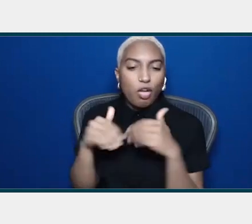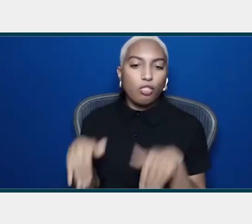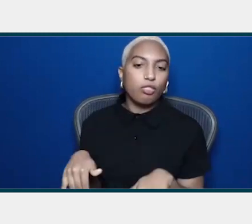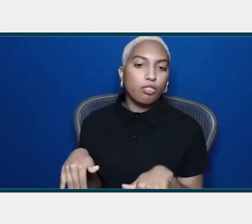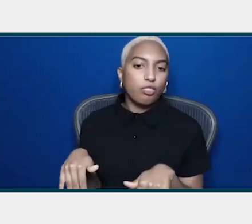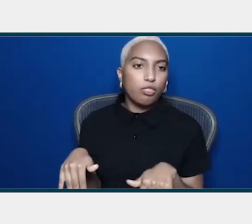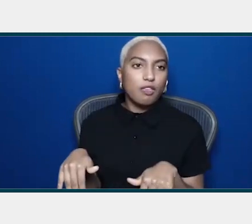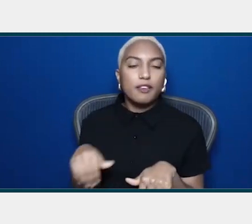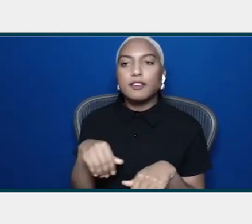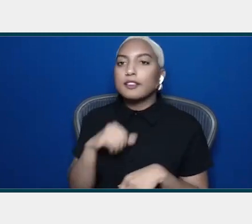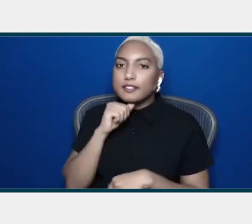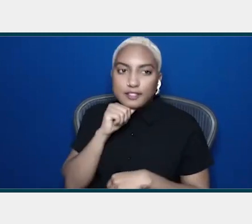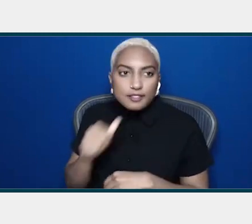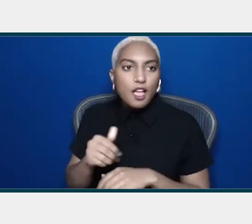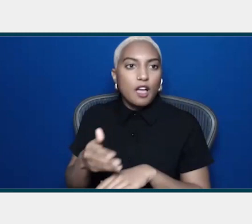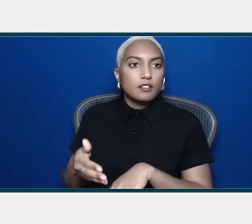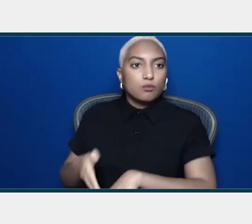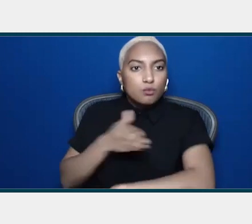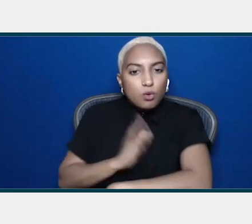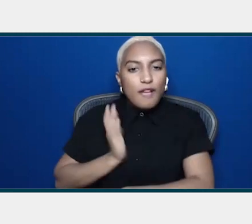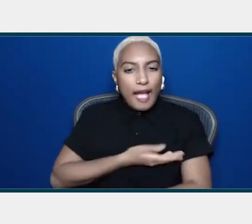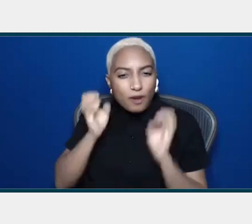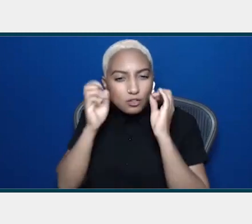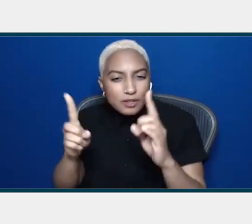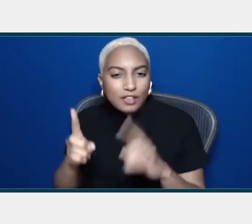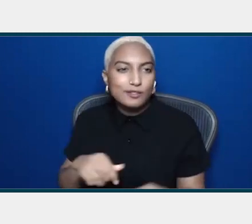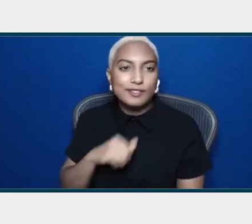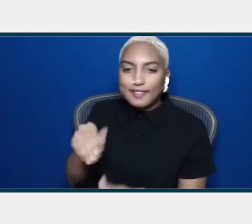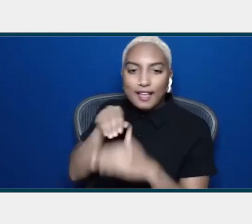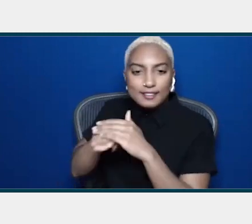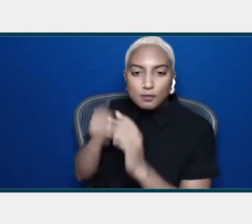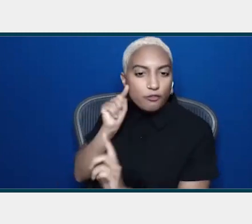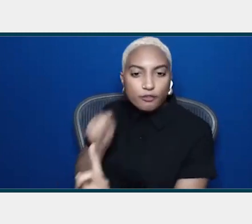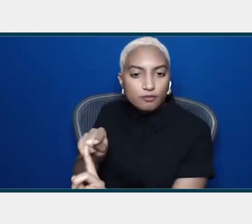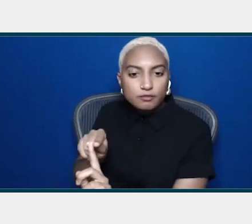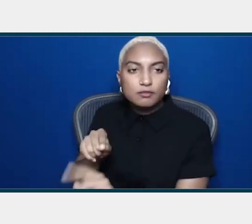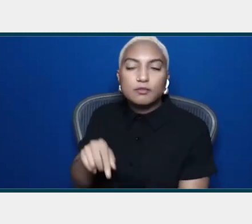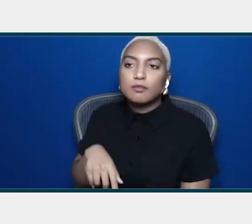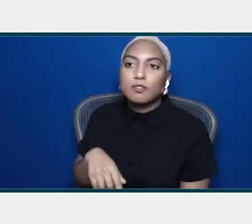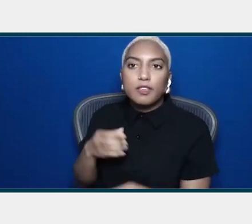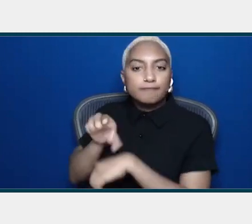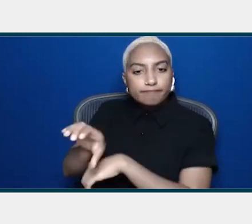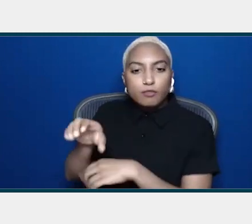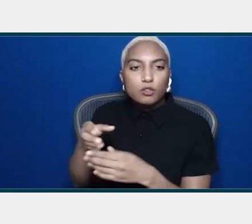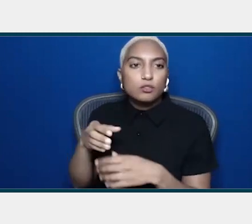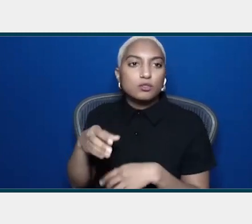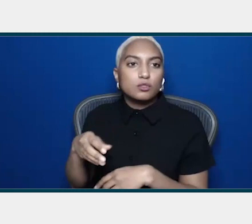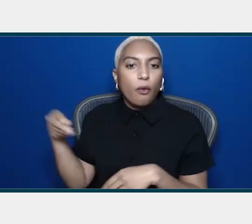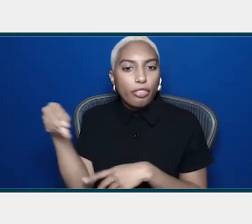a 4-day conference with her once. I am mortified and upset and want to advocate for